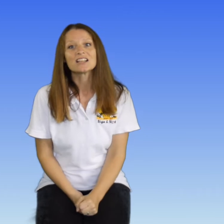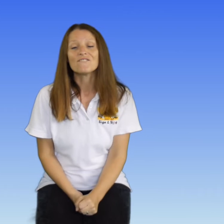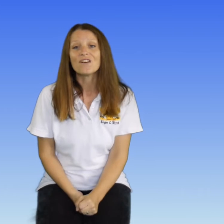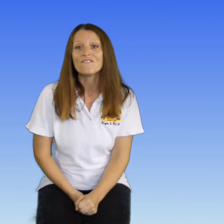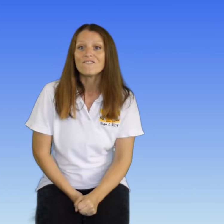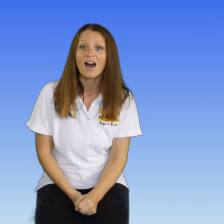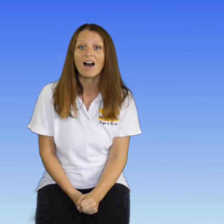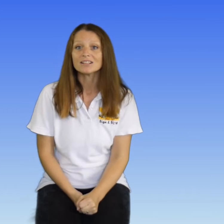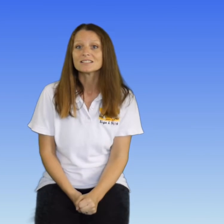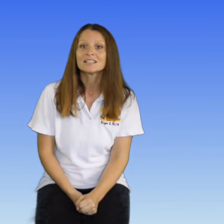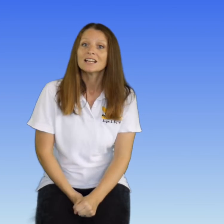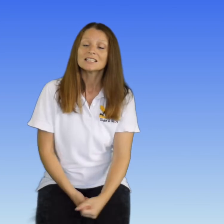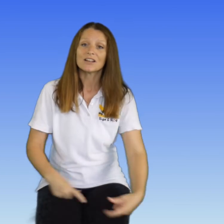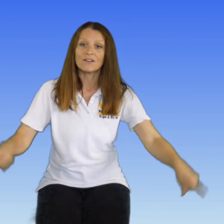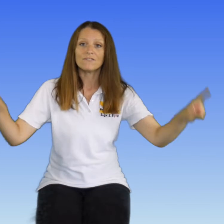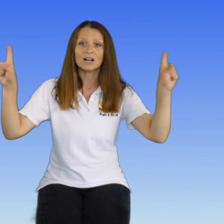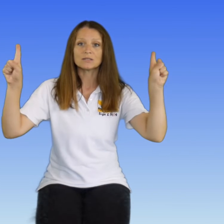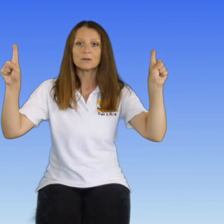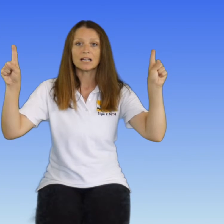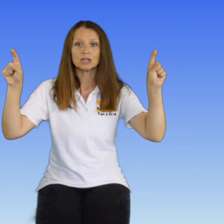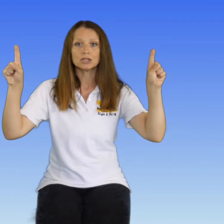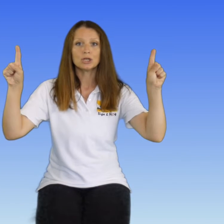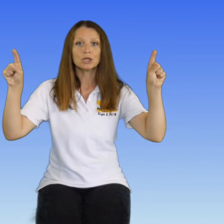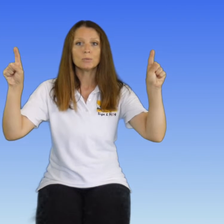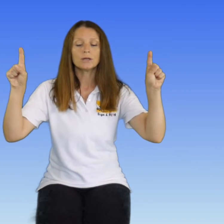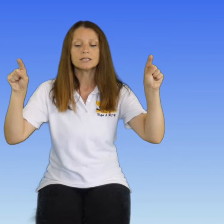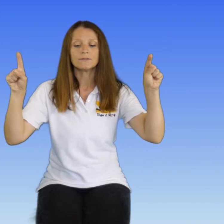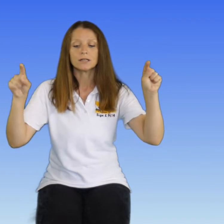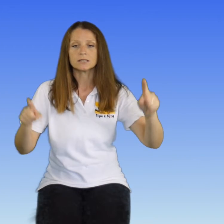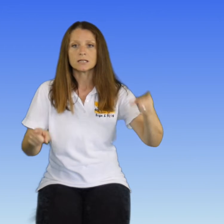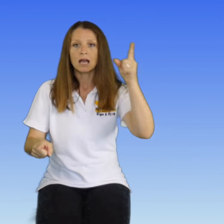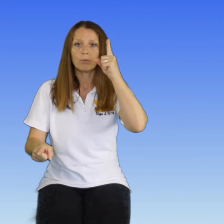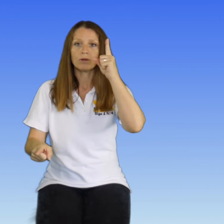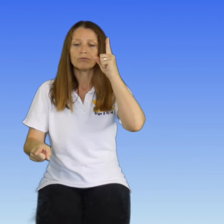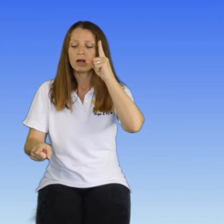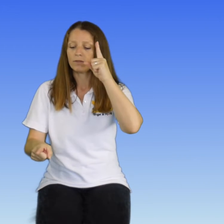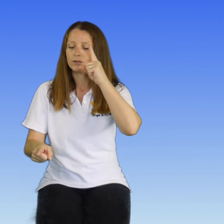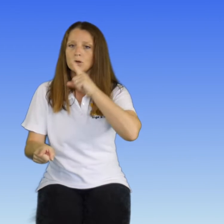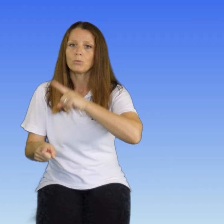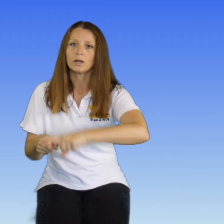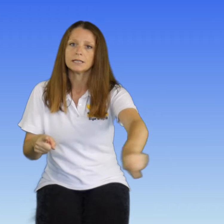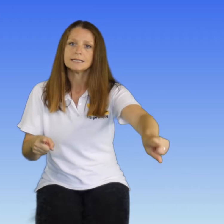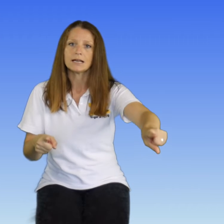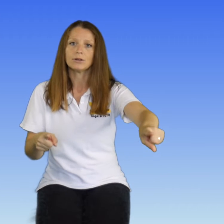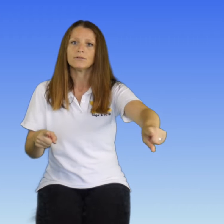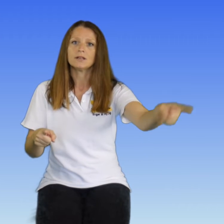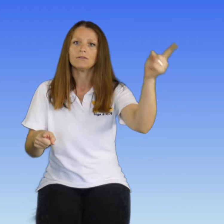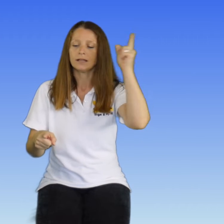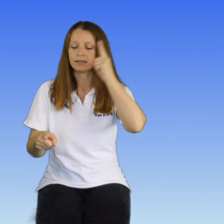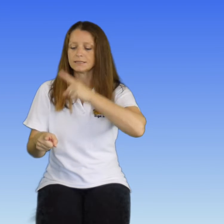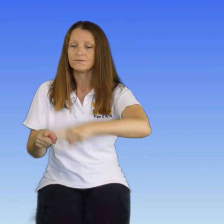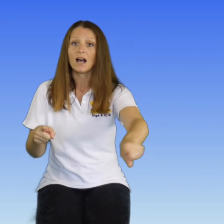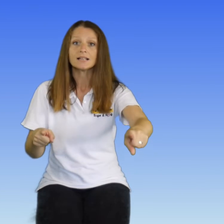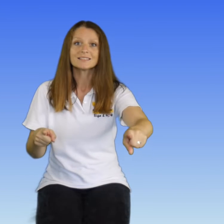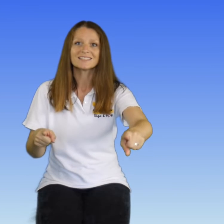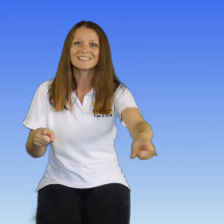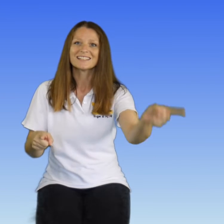for fast. So for fast, we get our two pointer fingers and we run the top one down over the other like that. Fast.